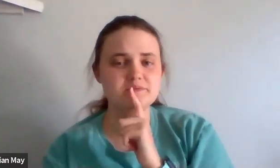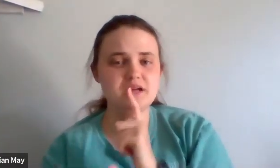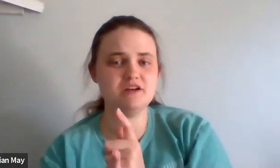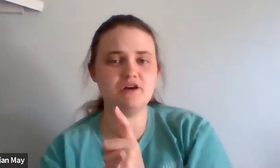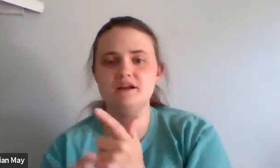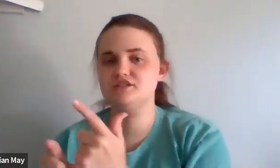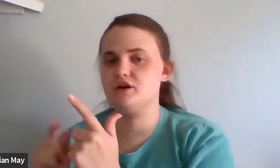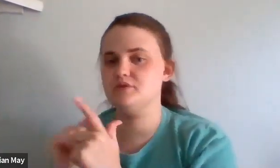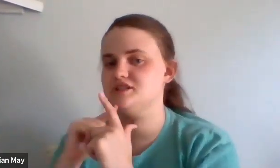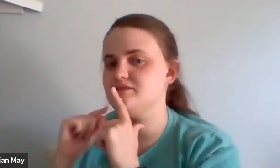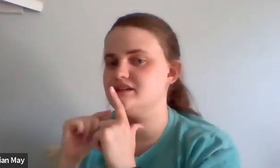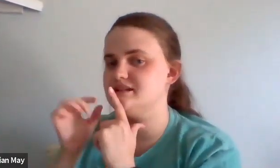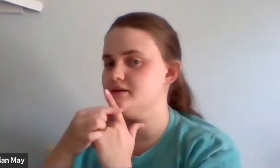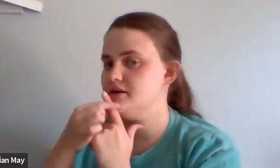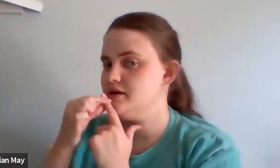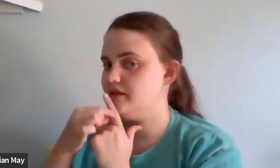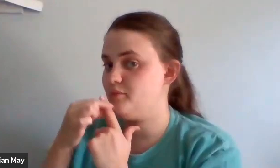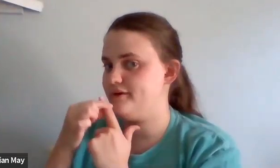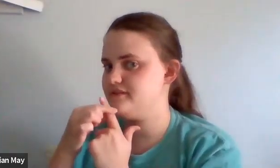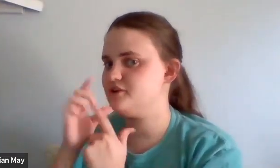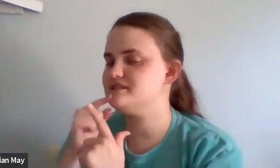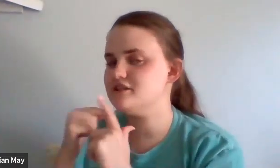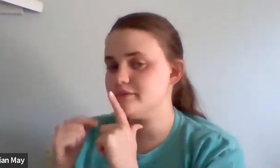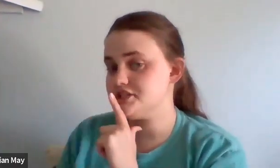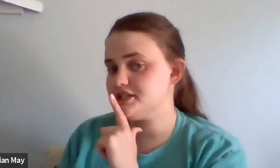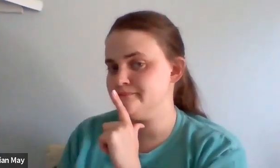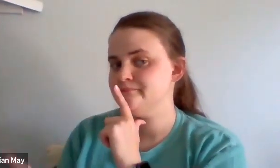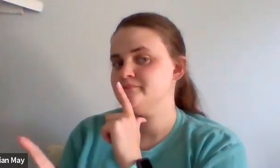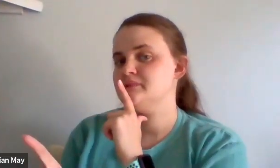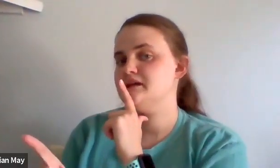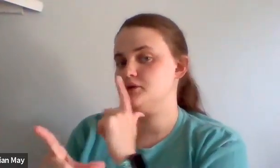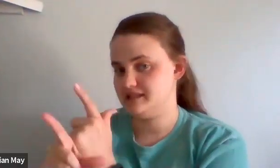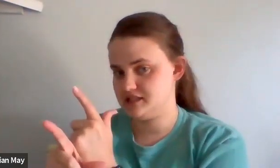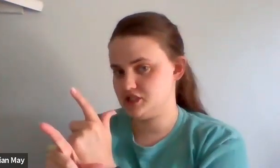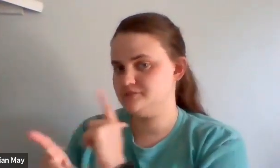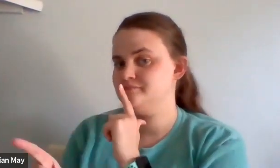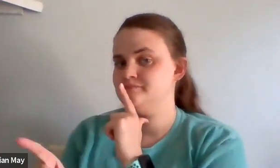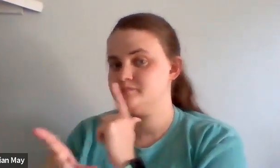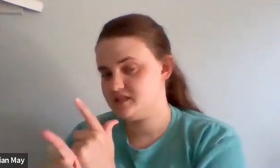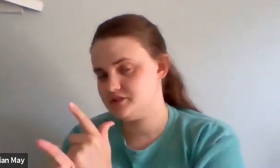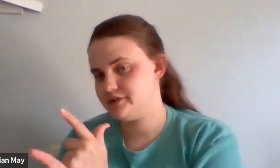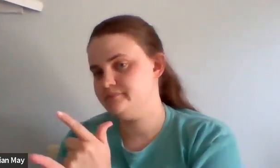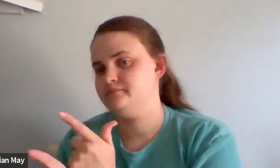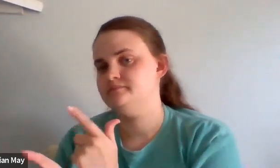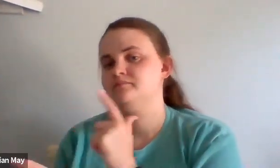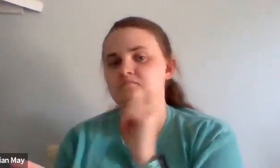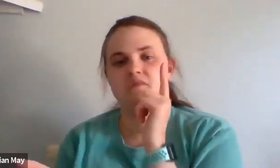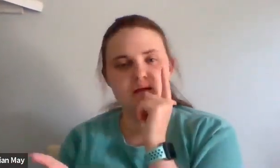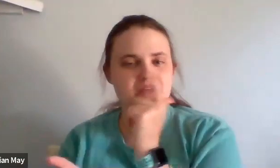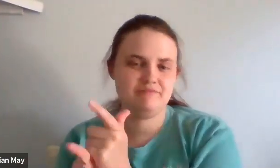Sometimes I'll kind of start with just it resting, like the pointer finger resting on my chin, and go like sister. I mean,